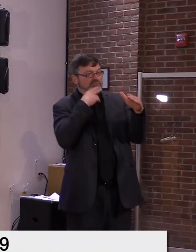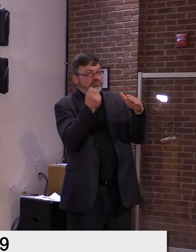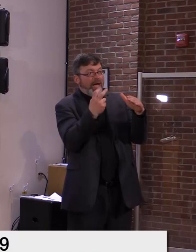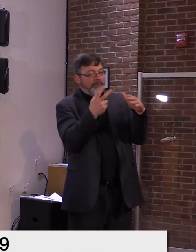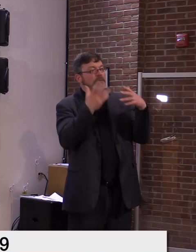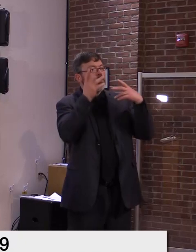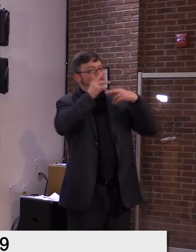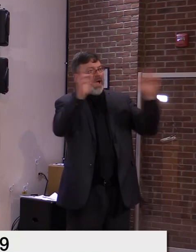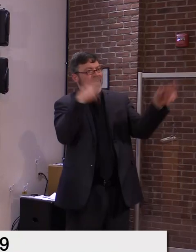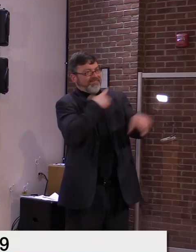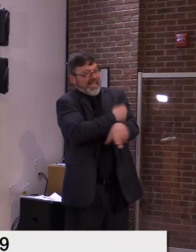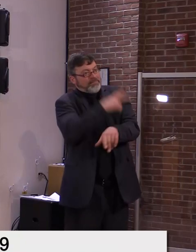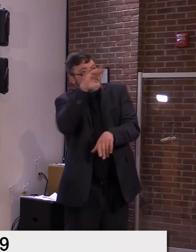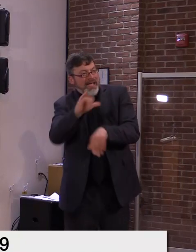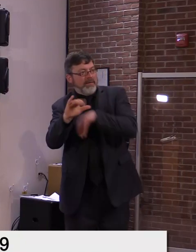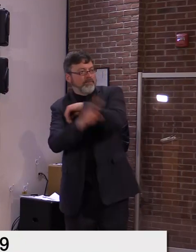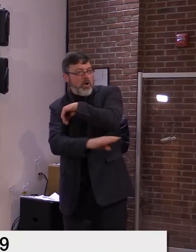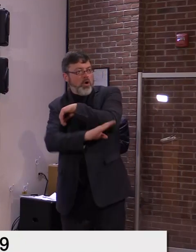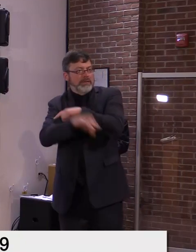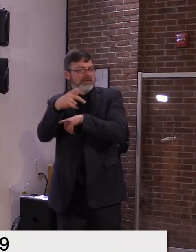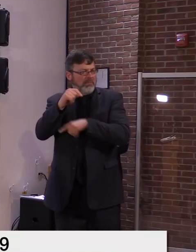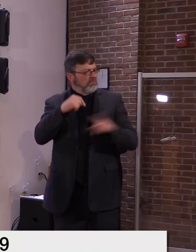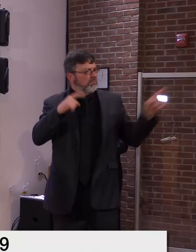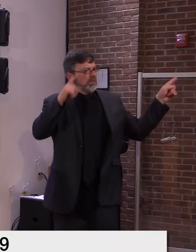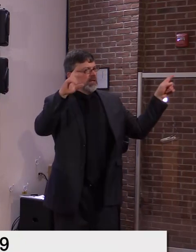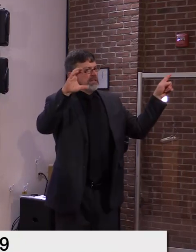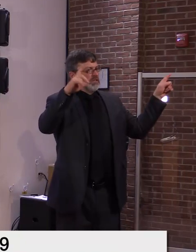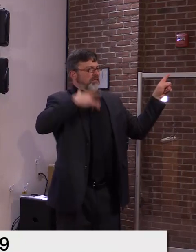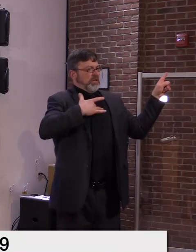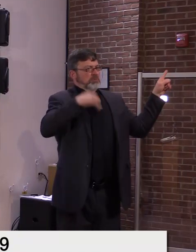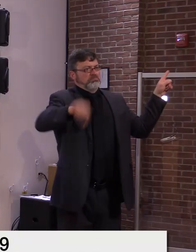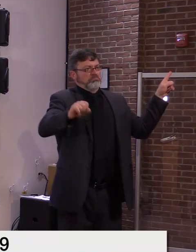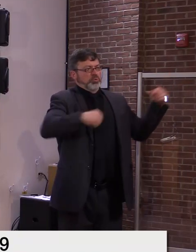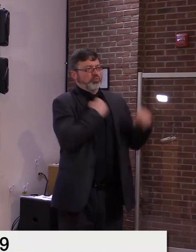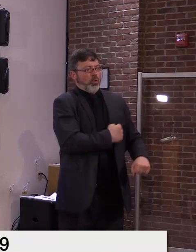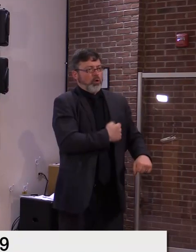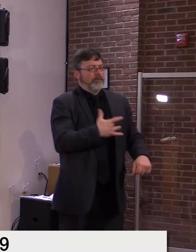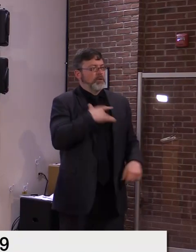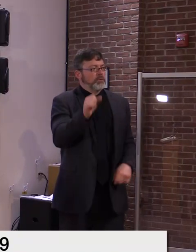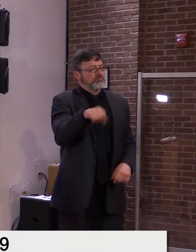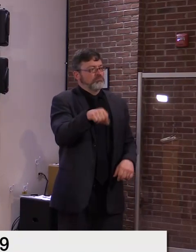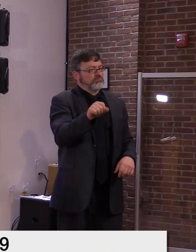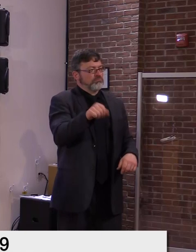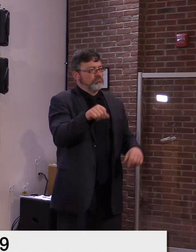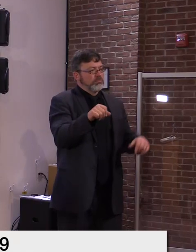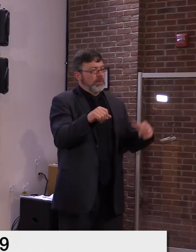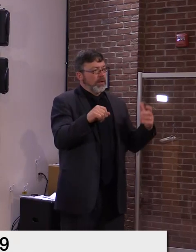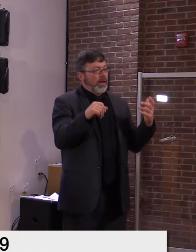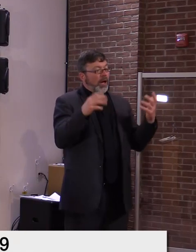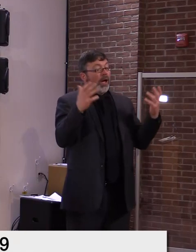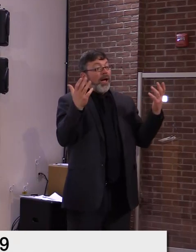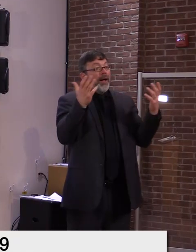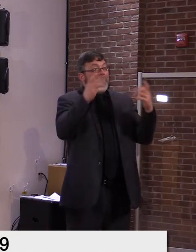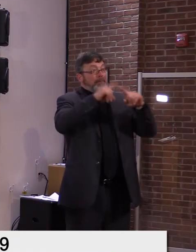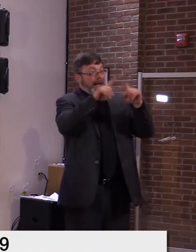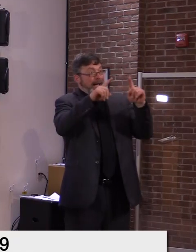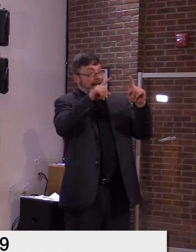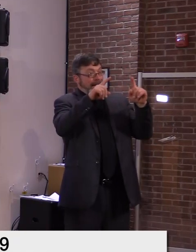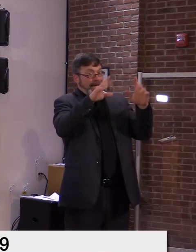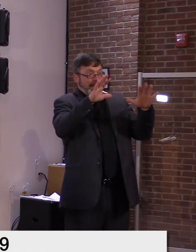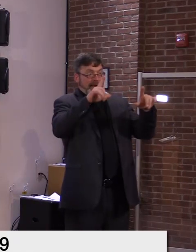be some precautions in place. But it's hard to say at this point in time. Dr. Levine, or? Age 12